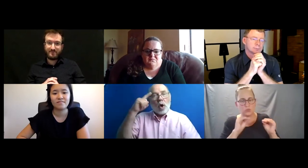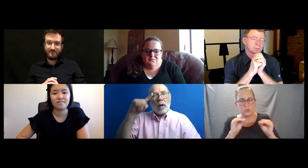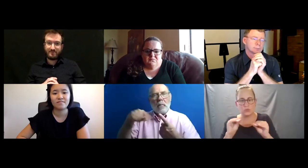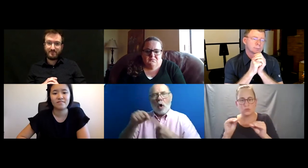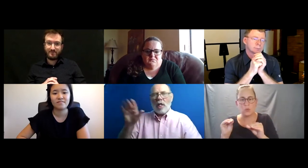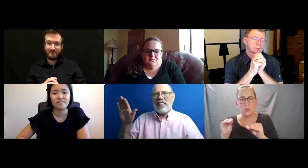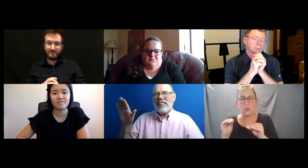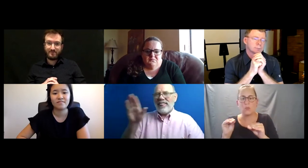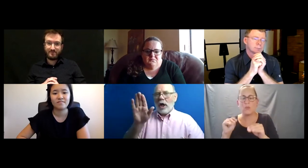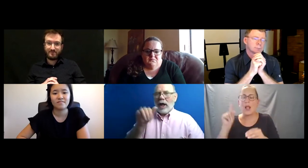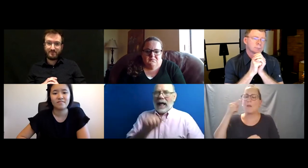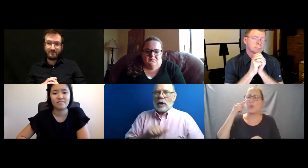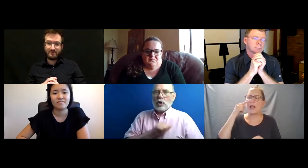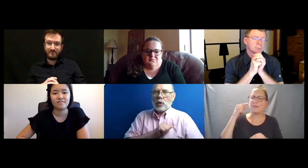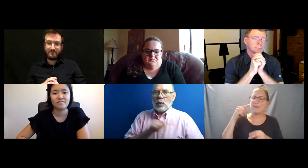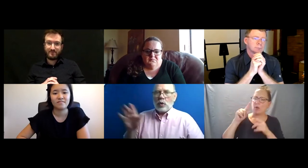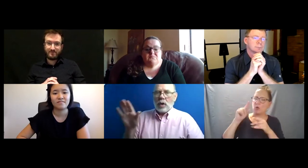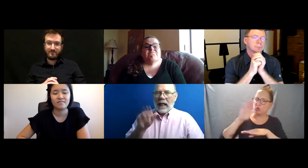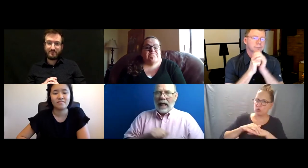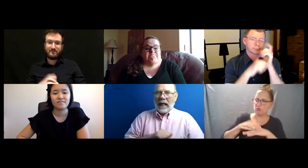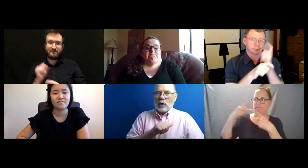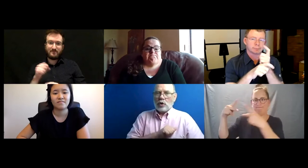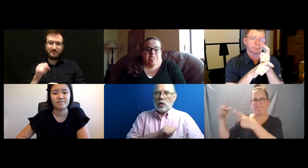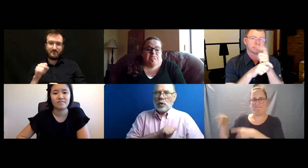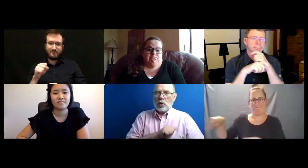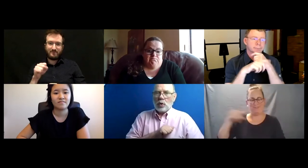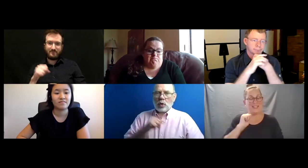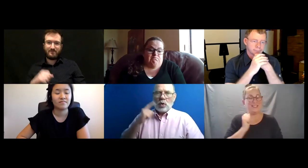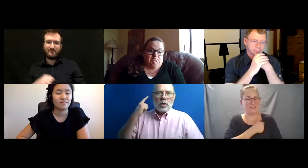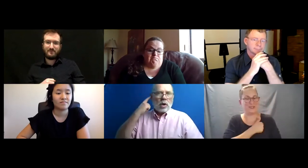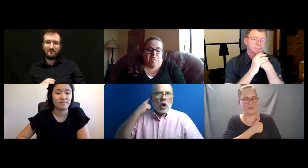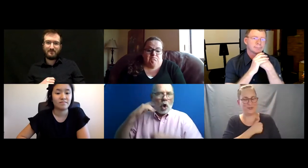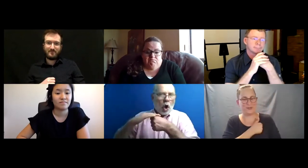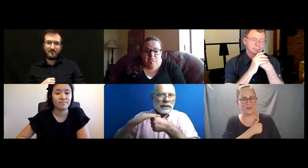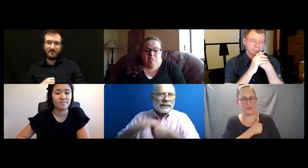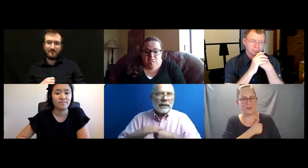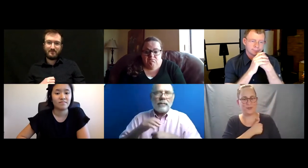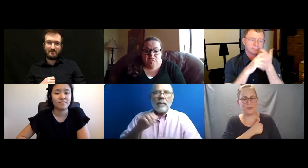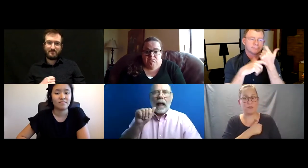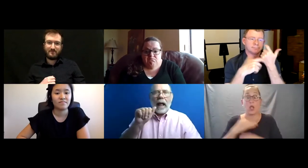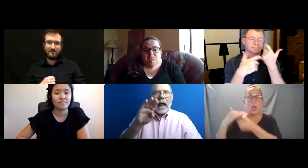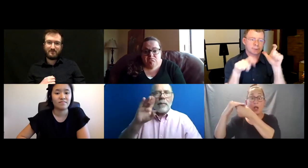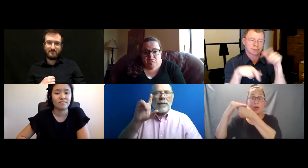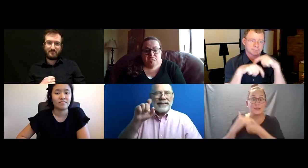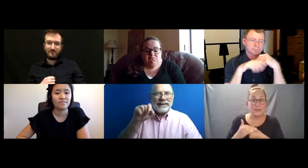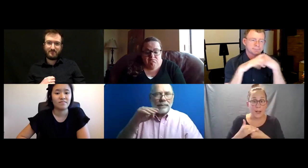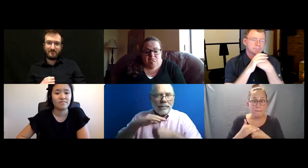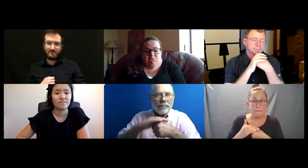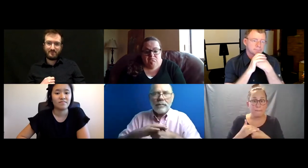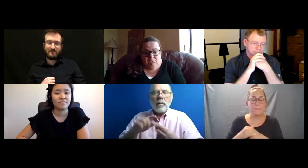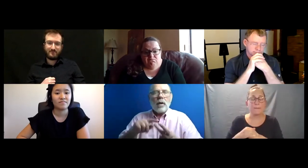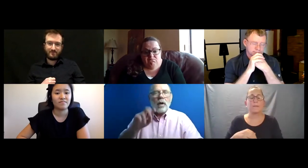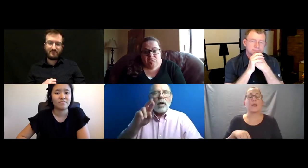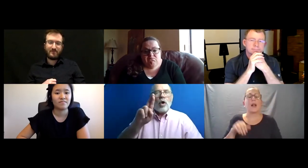It is imperative to educate employers on attitudinal barriers. Absolutely.